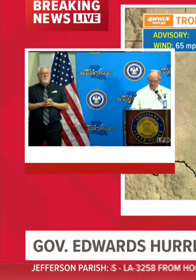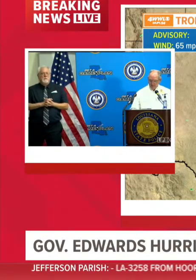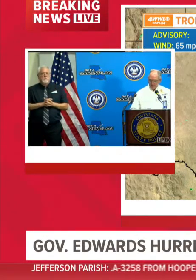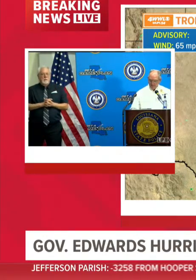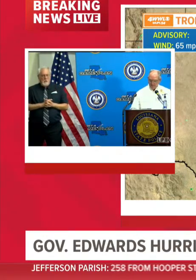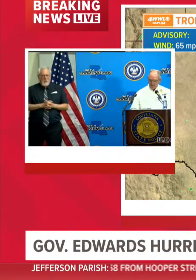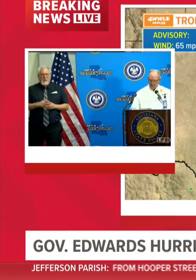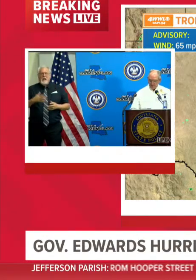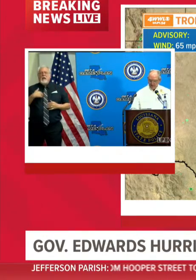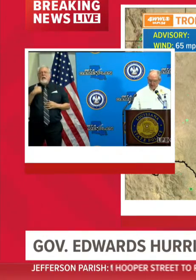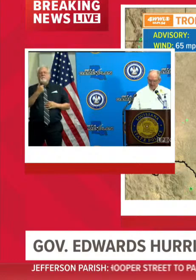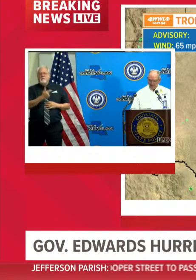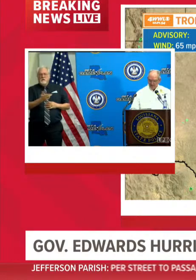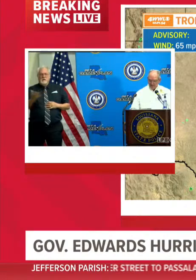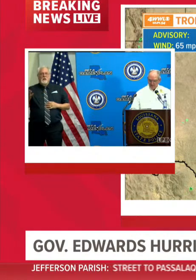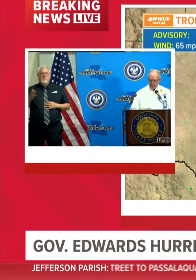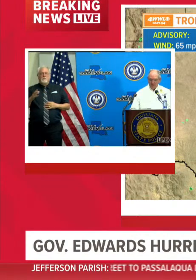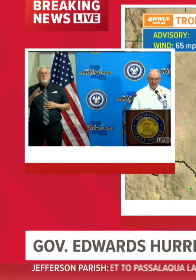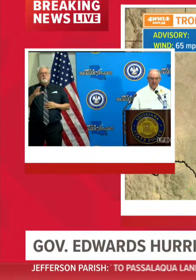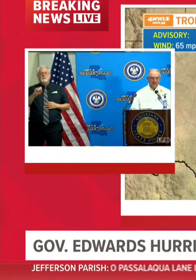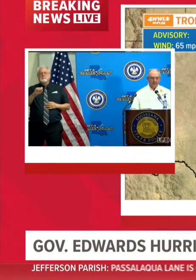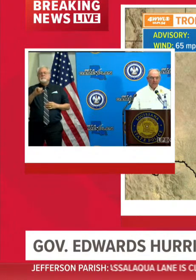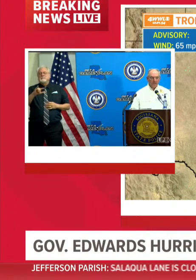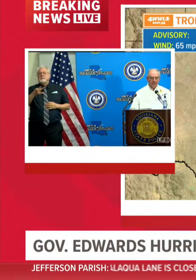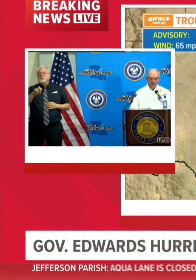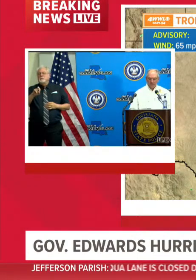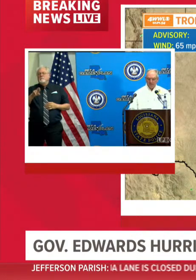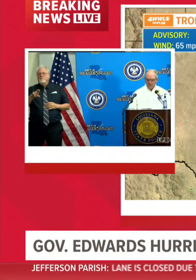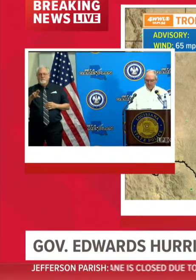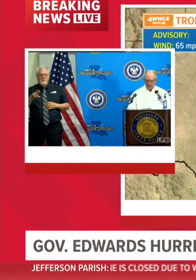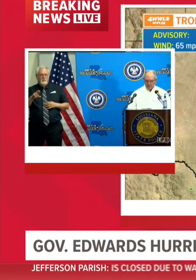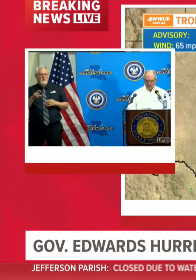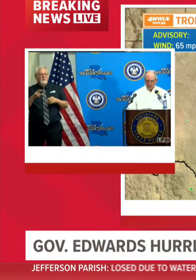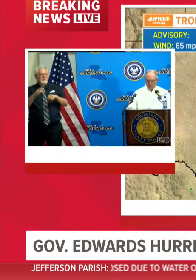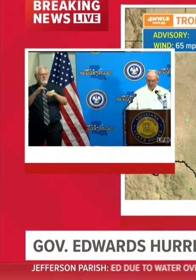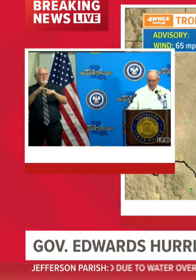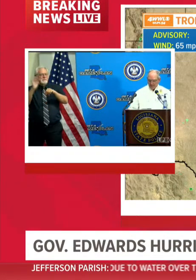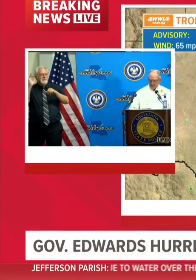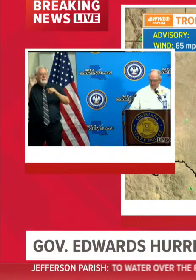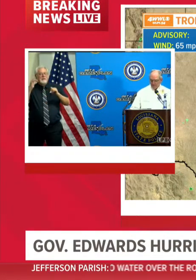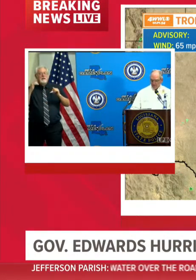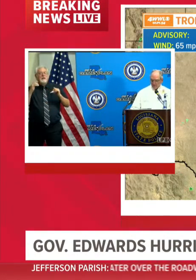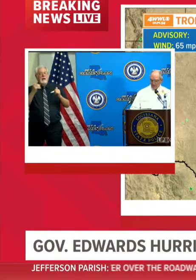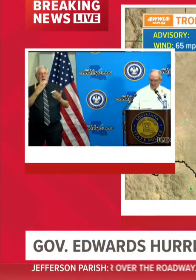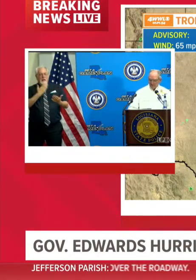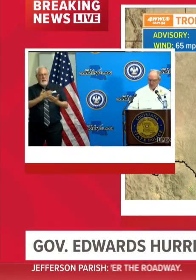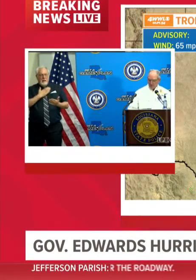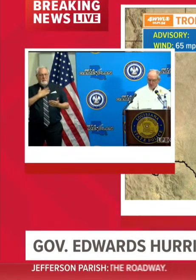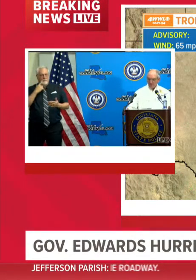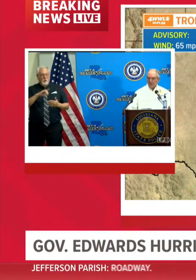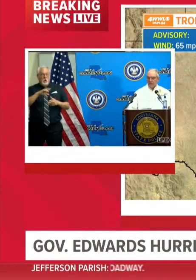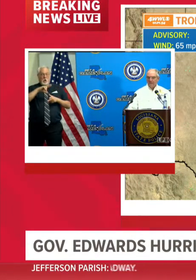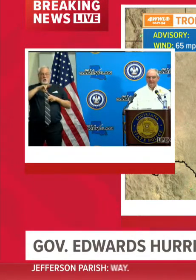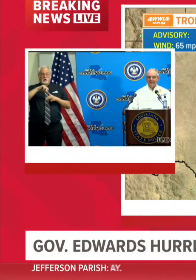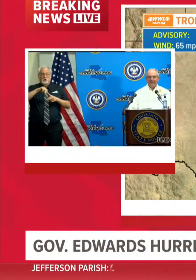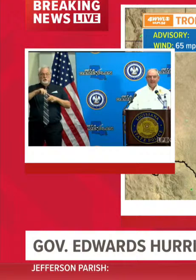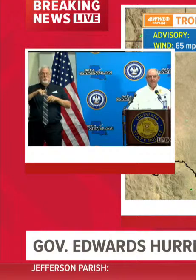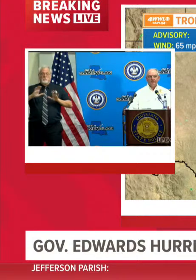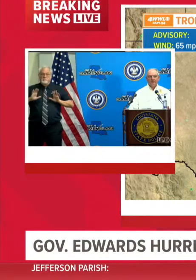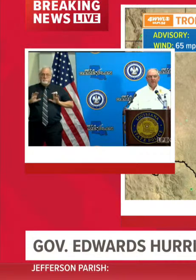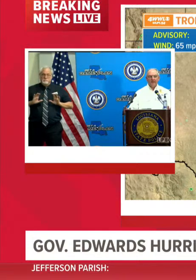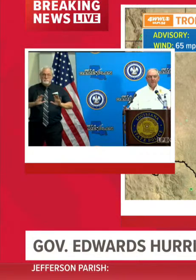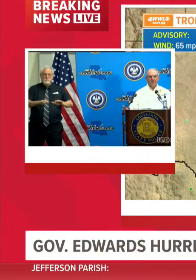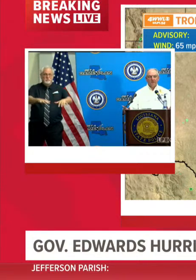There are a couple of silver linings this morning that I think we can all be grateful for. The first is that the storm surge did